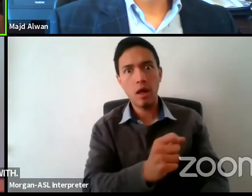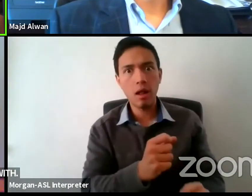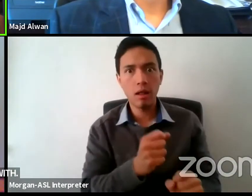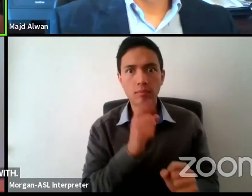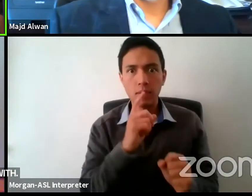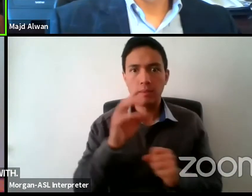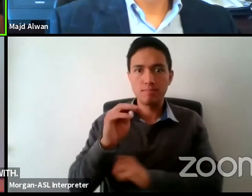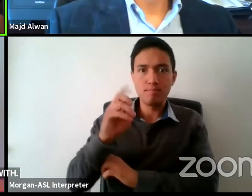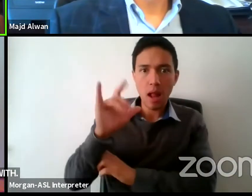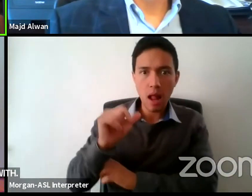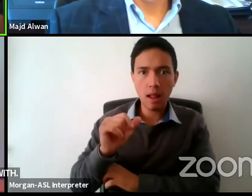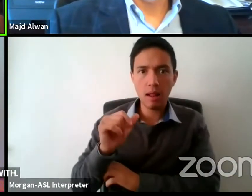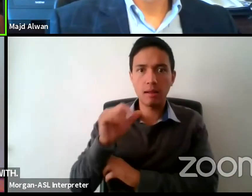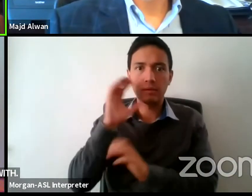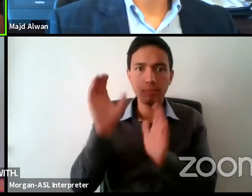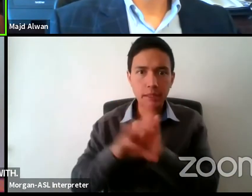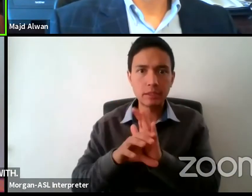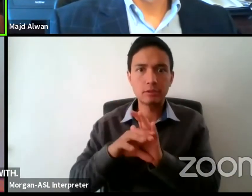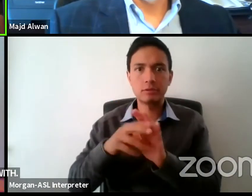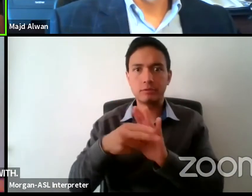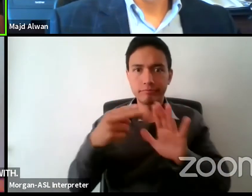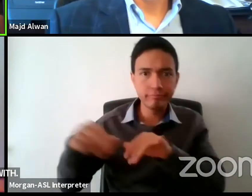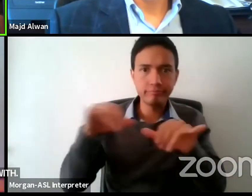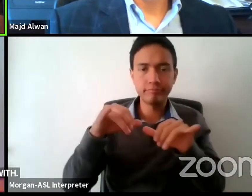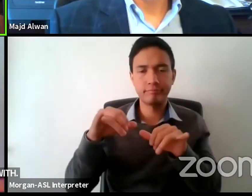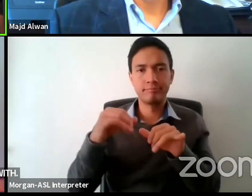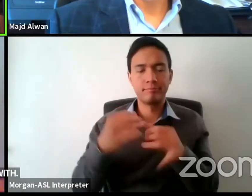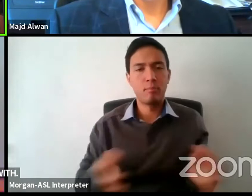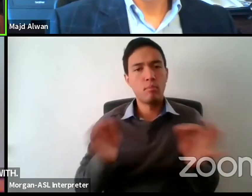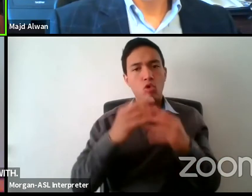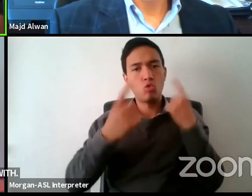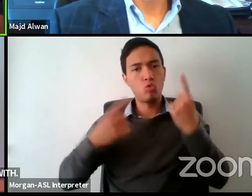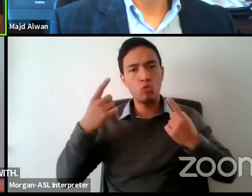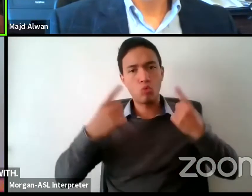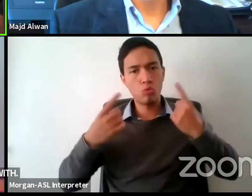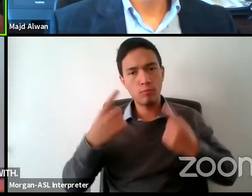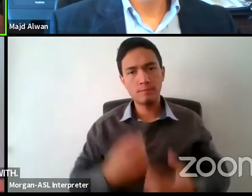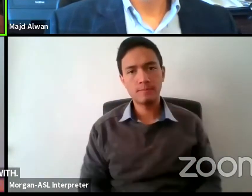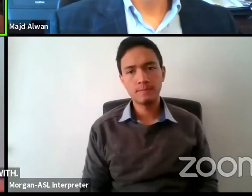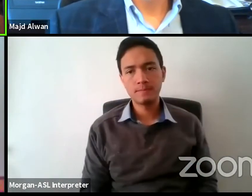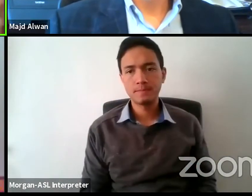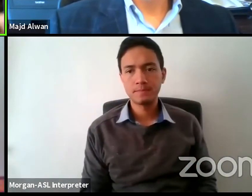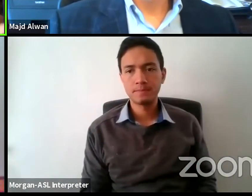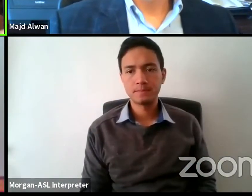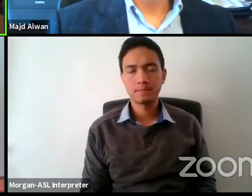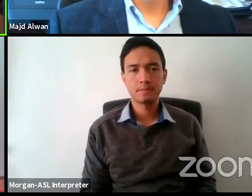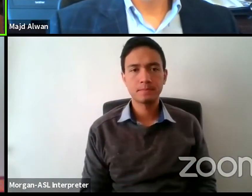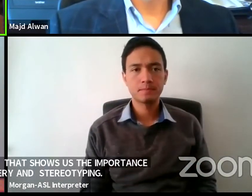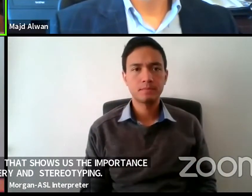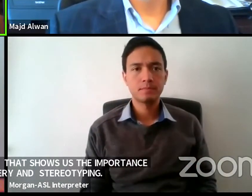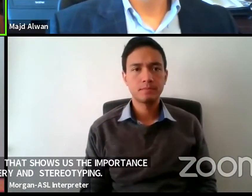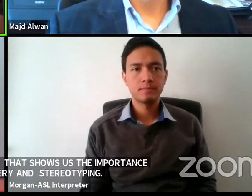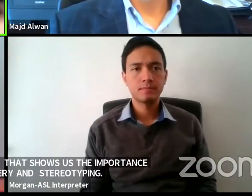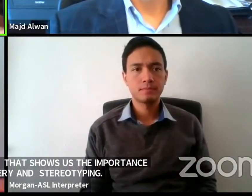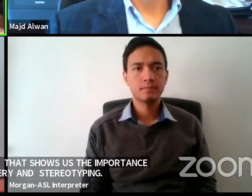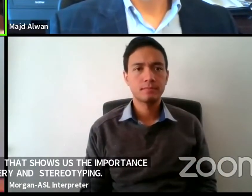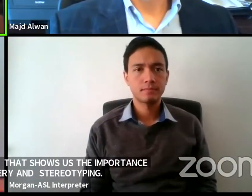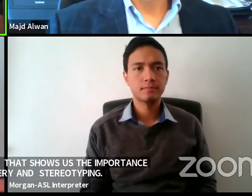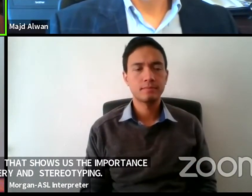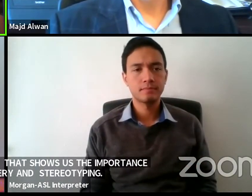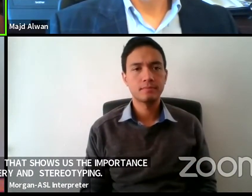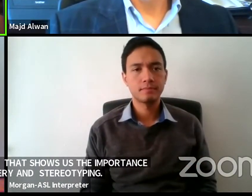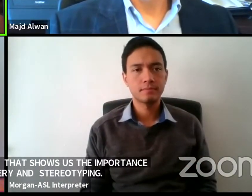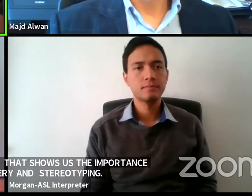and imagery and stereotyping. I think that probably also reinforces something that exists anyway, that I talked about